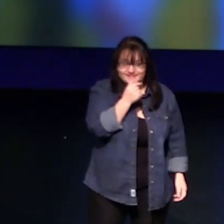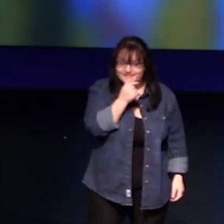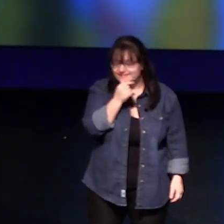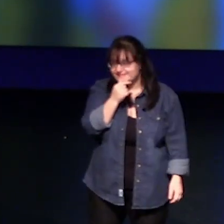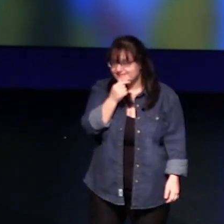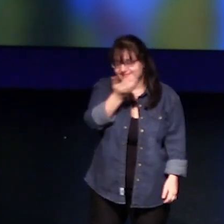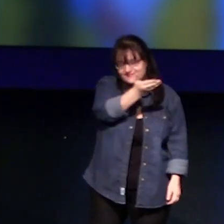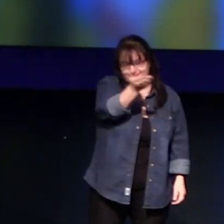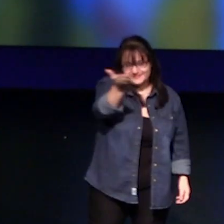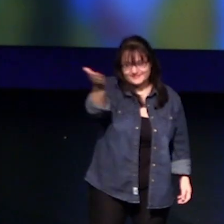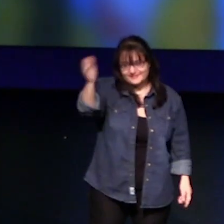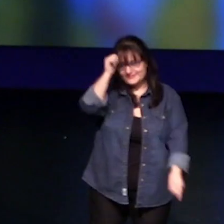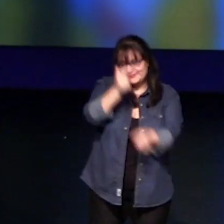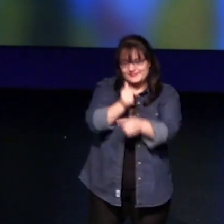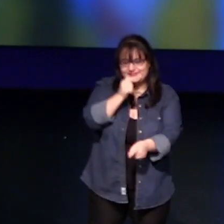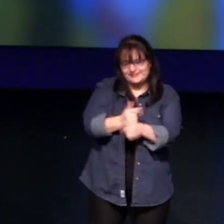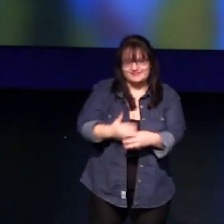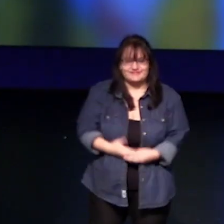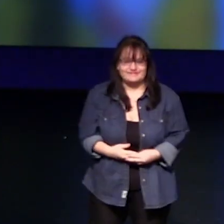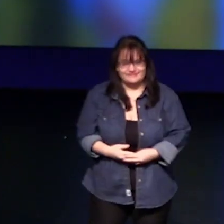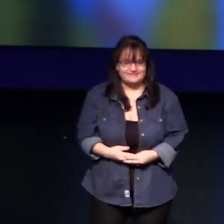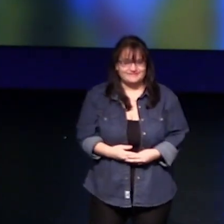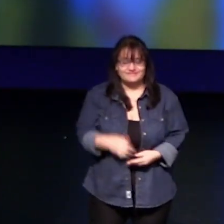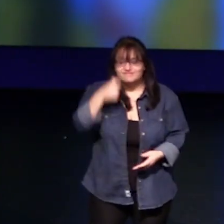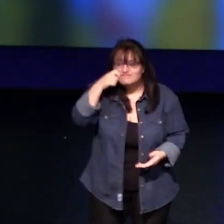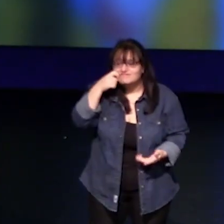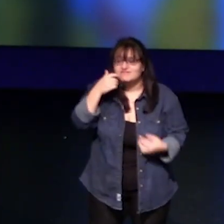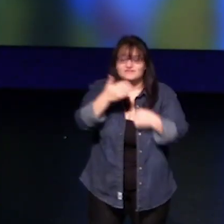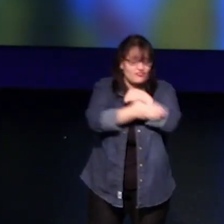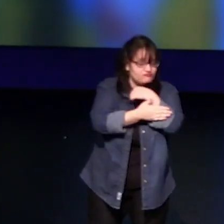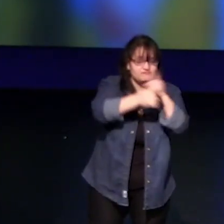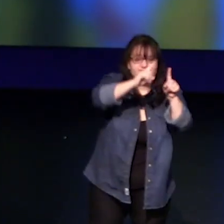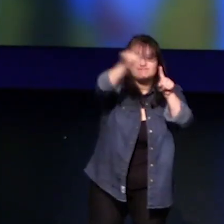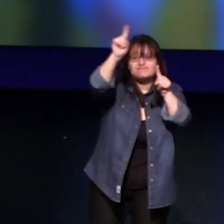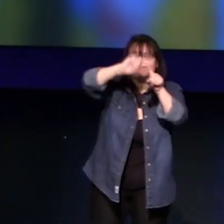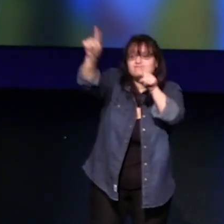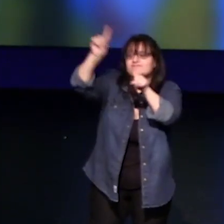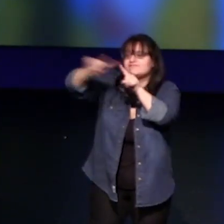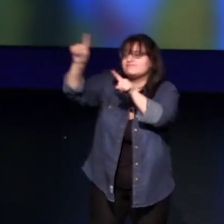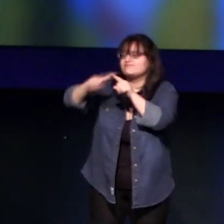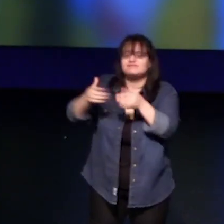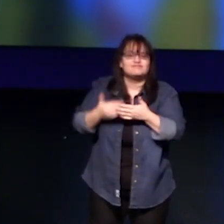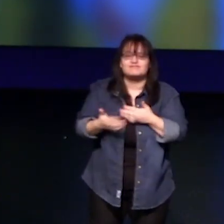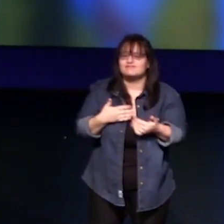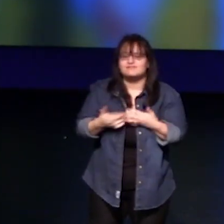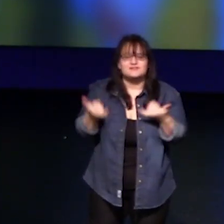I claim, as my family, all of you, my brothers and sisters who do not share my coloring